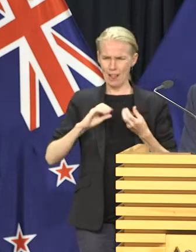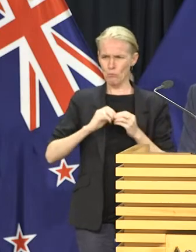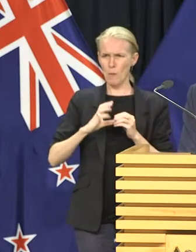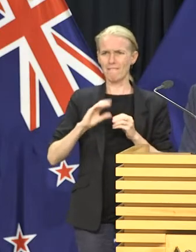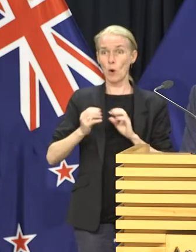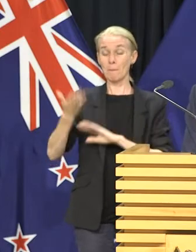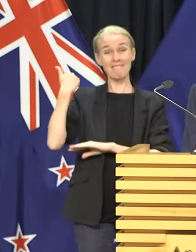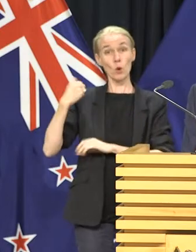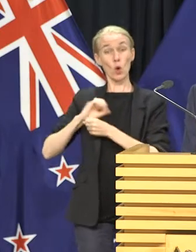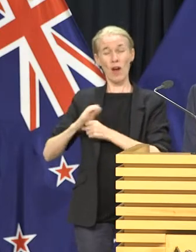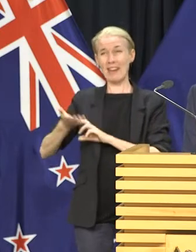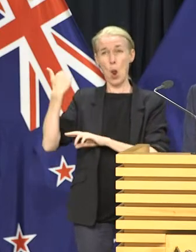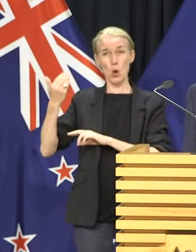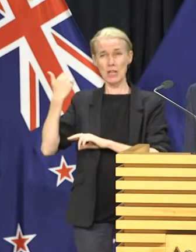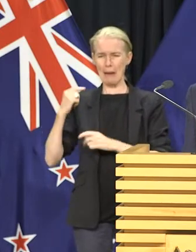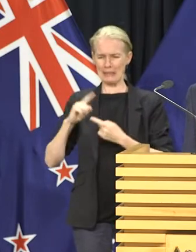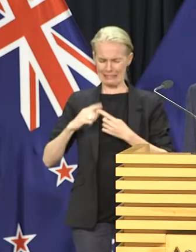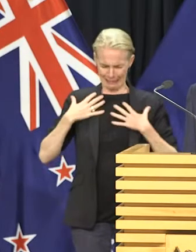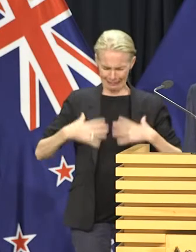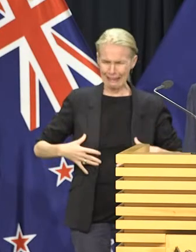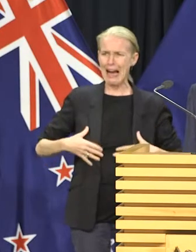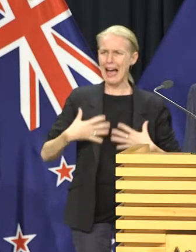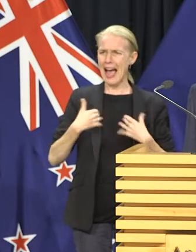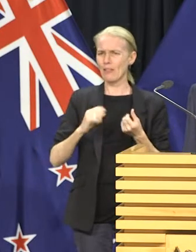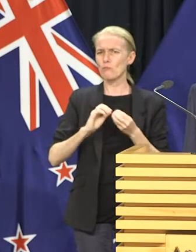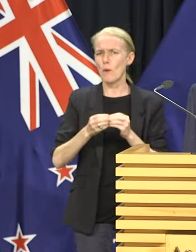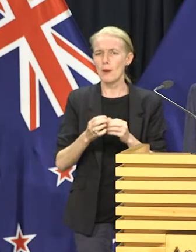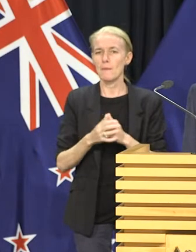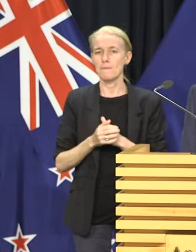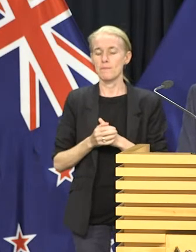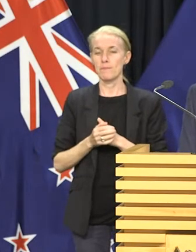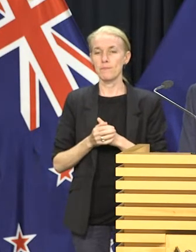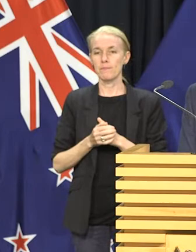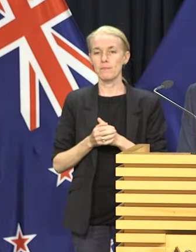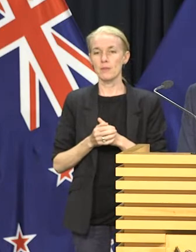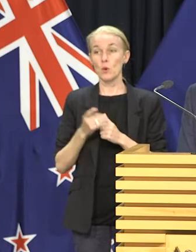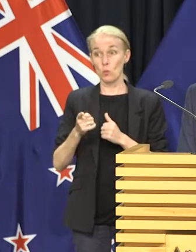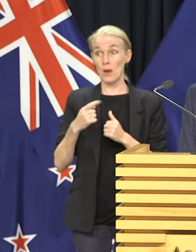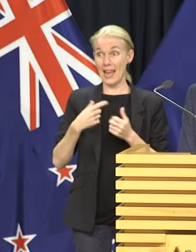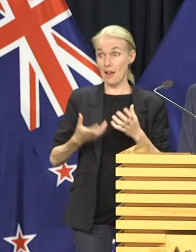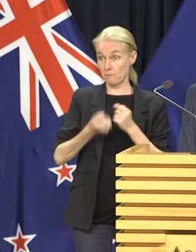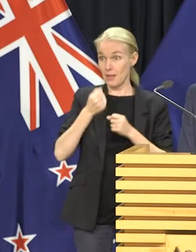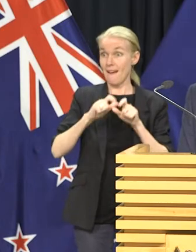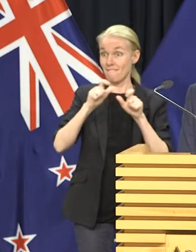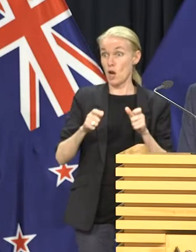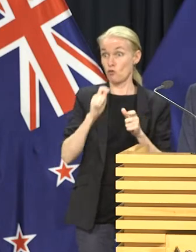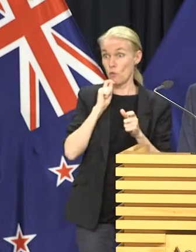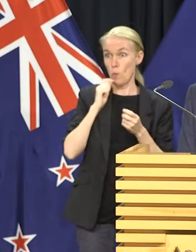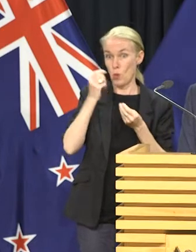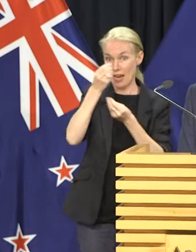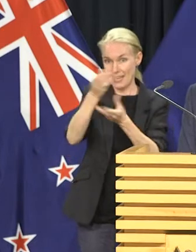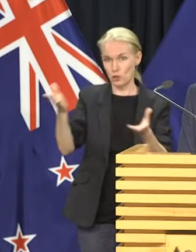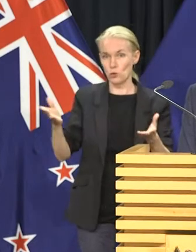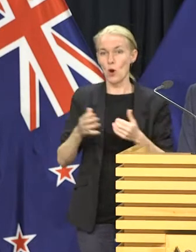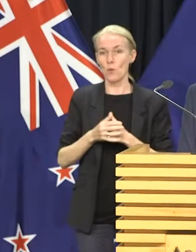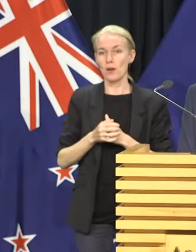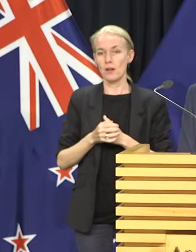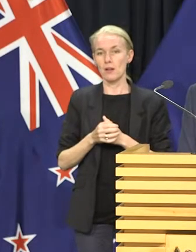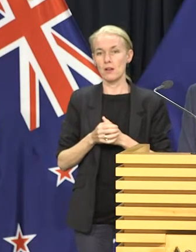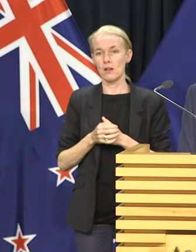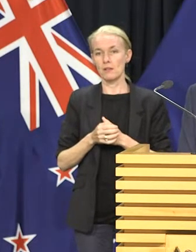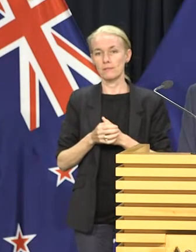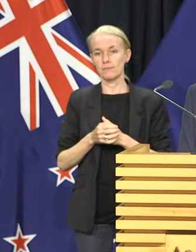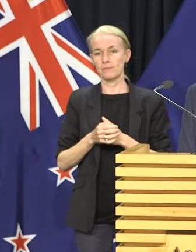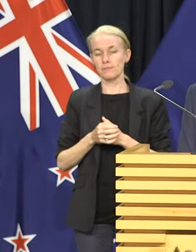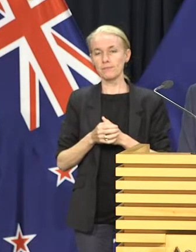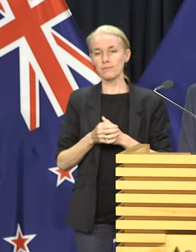back to you on that. Was cost ever part of the conversation? Because we know from reporting overseas that when it comes to the Pfizer vaccine, who got it first wasn't who needed it most, it's who